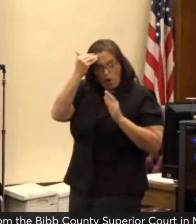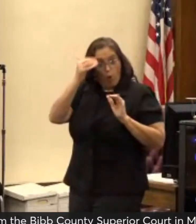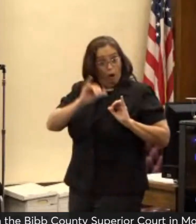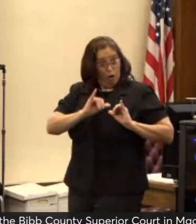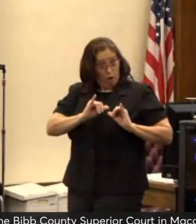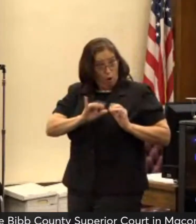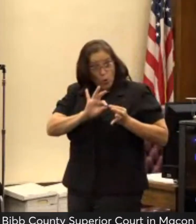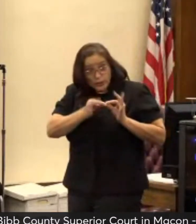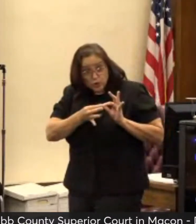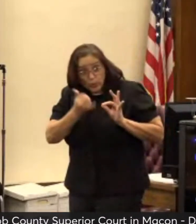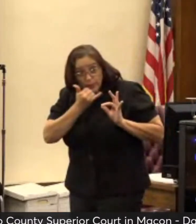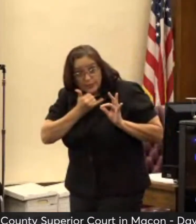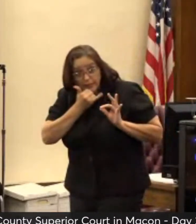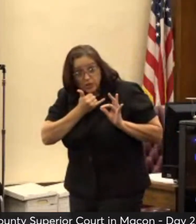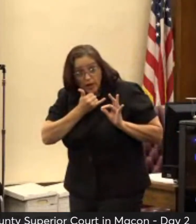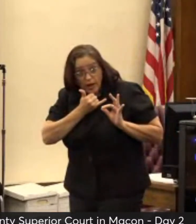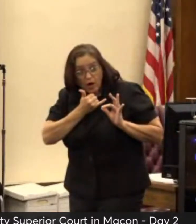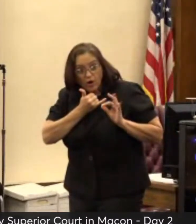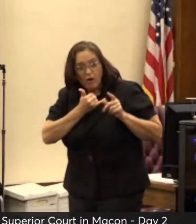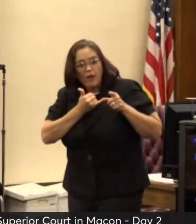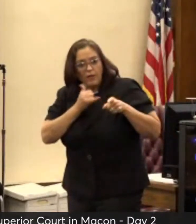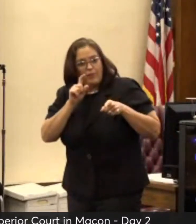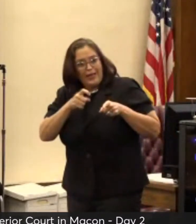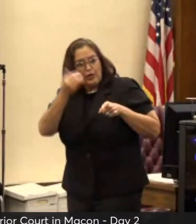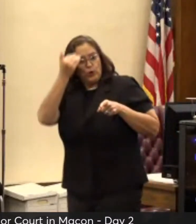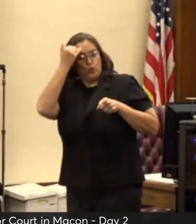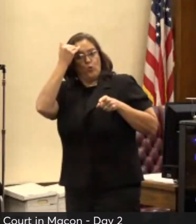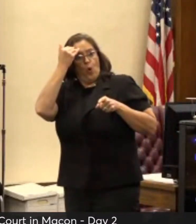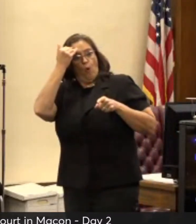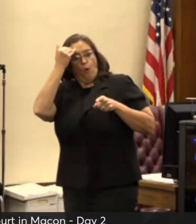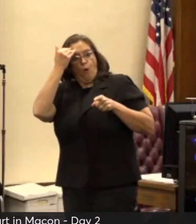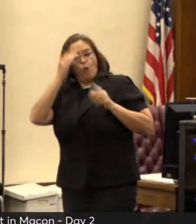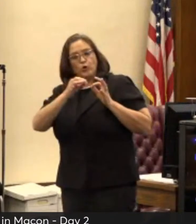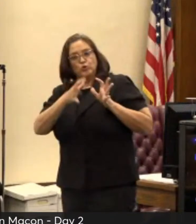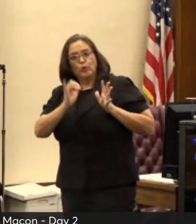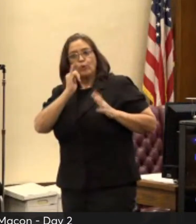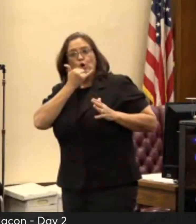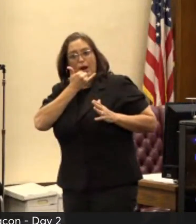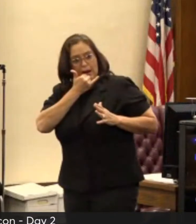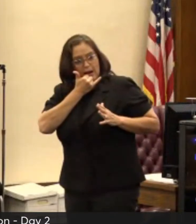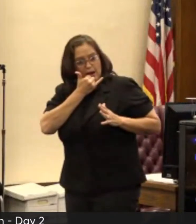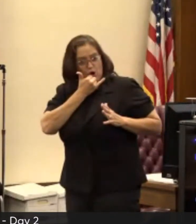error. The attorney needs to recognize